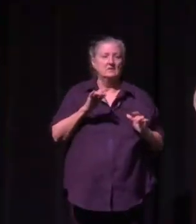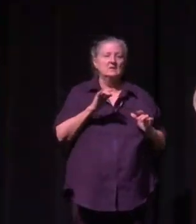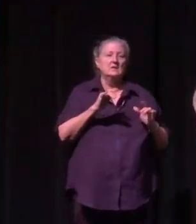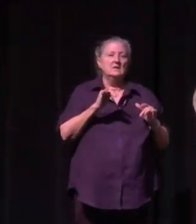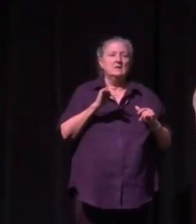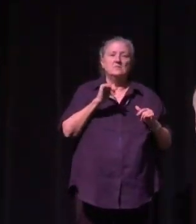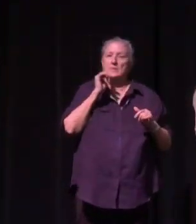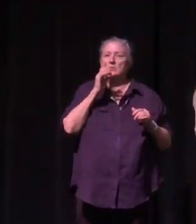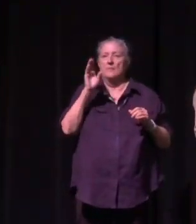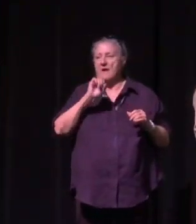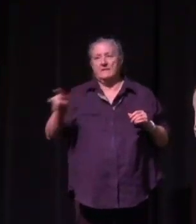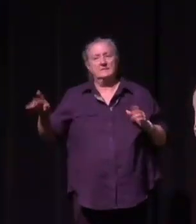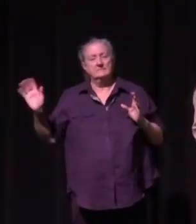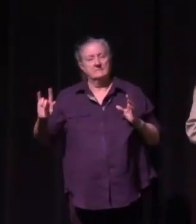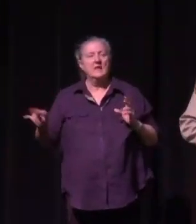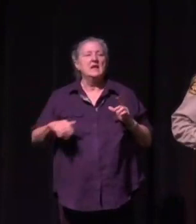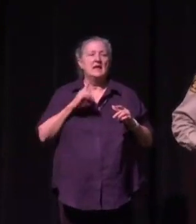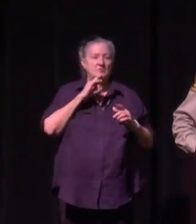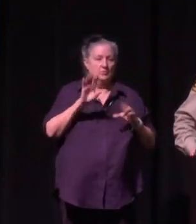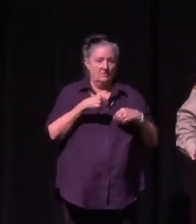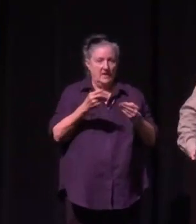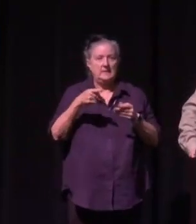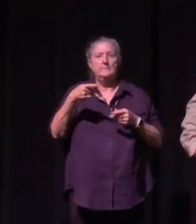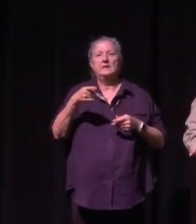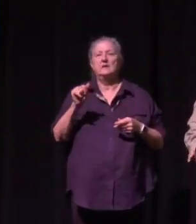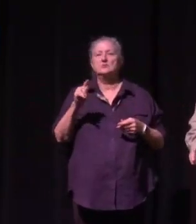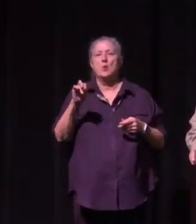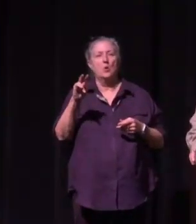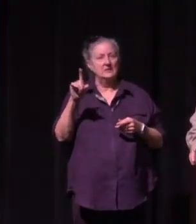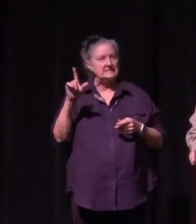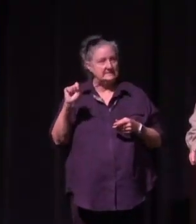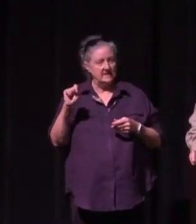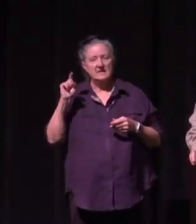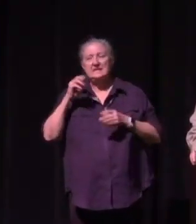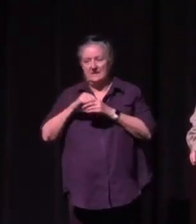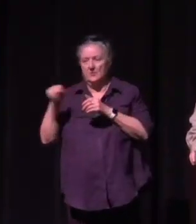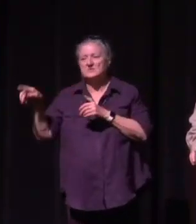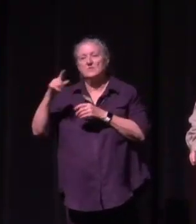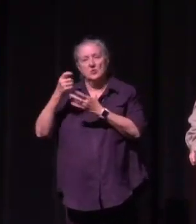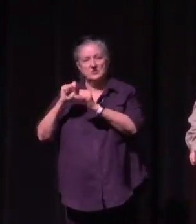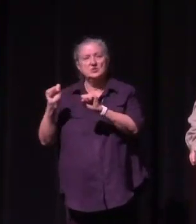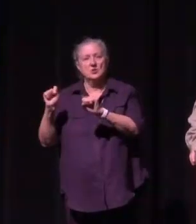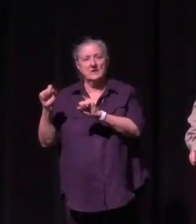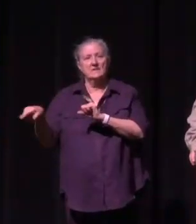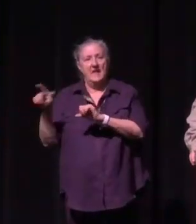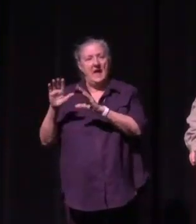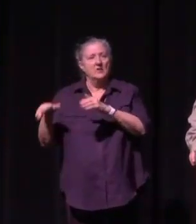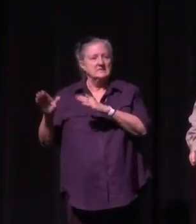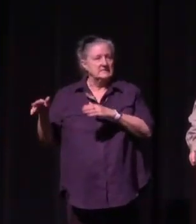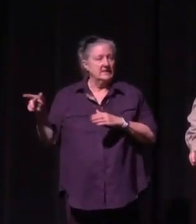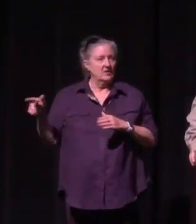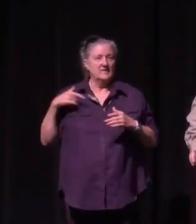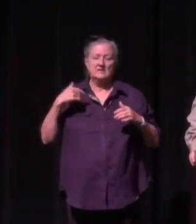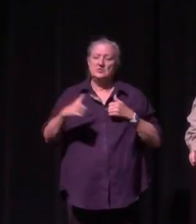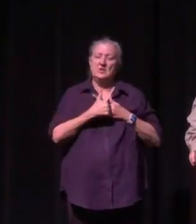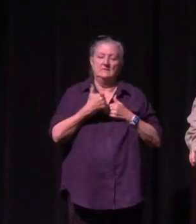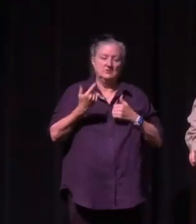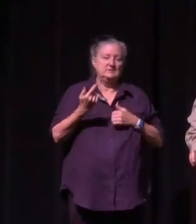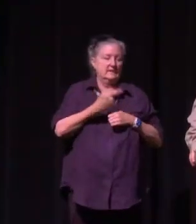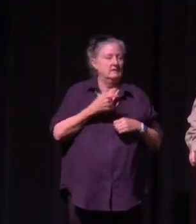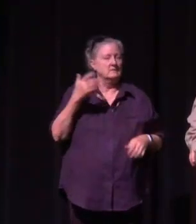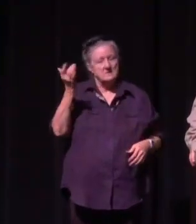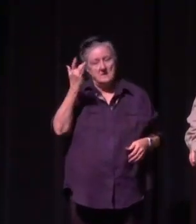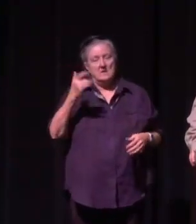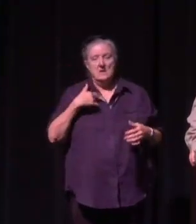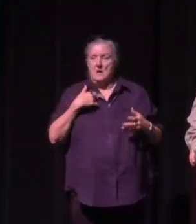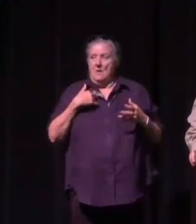provide patrols within those areas for security purposes. We've had a challenging day today. There's